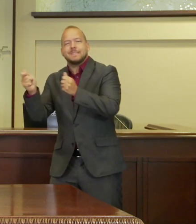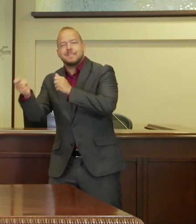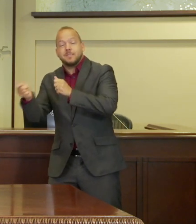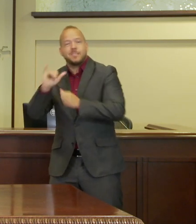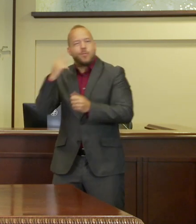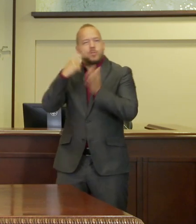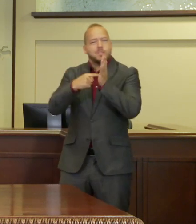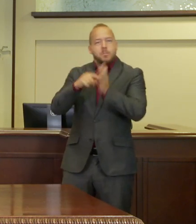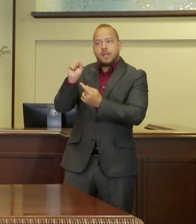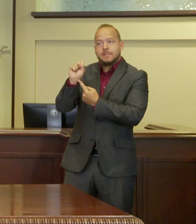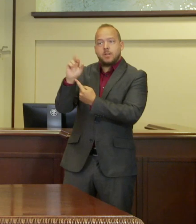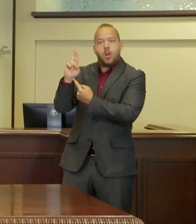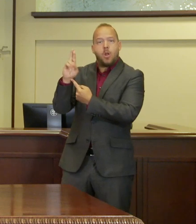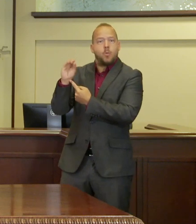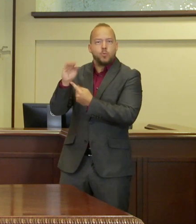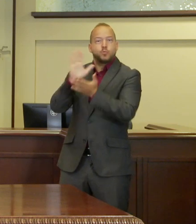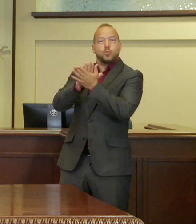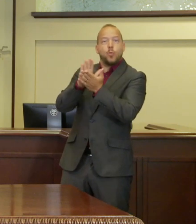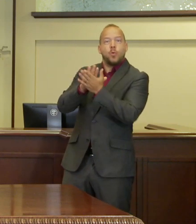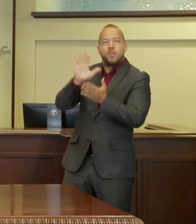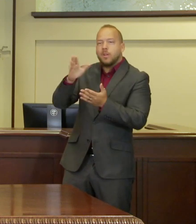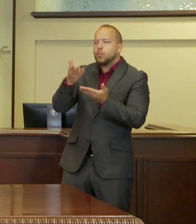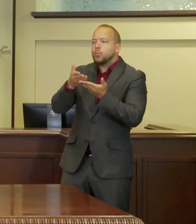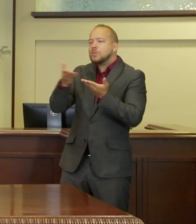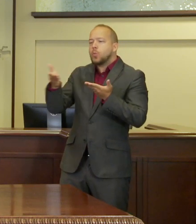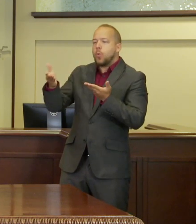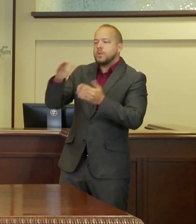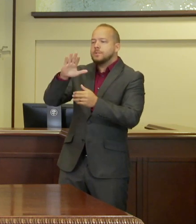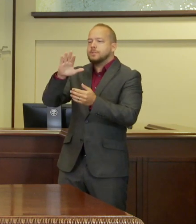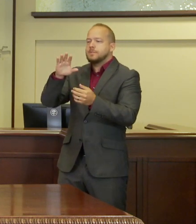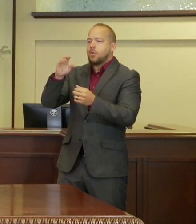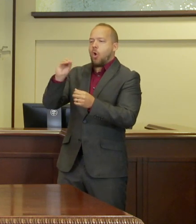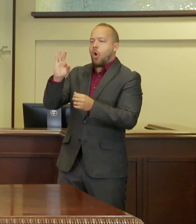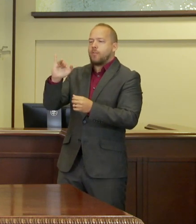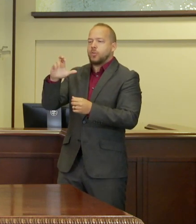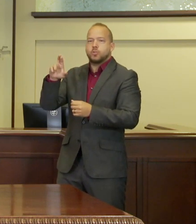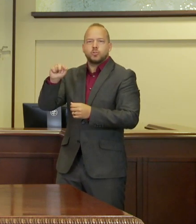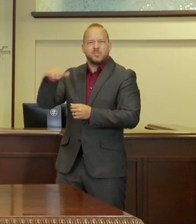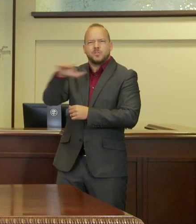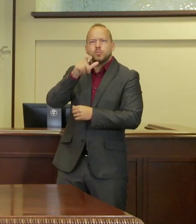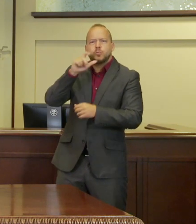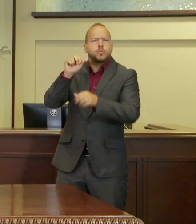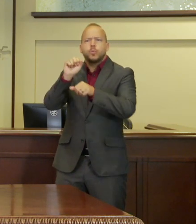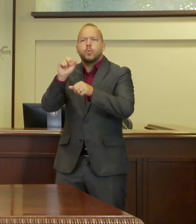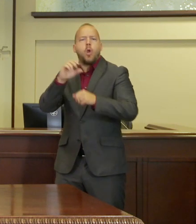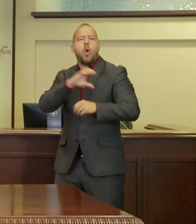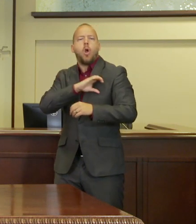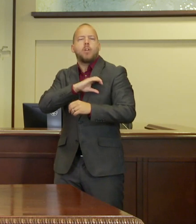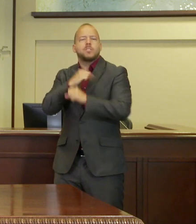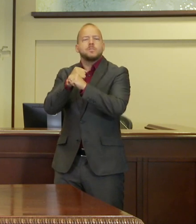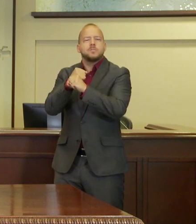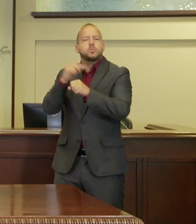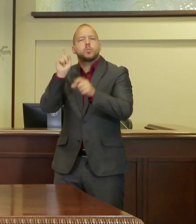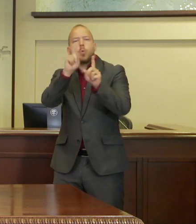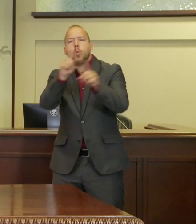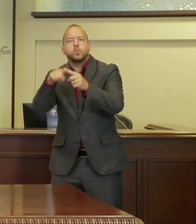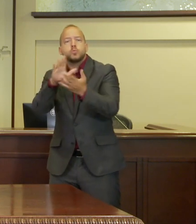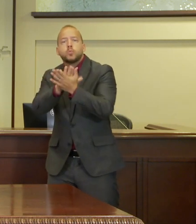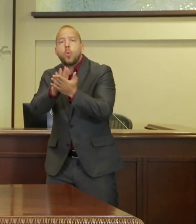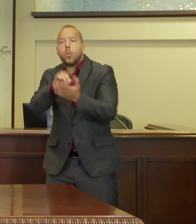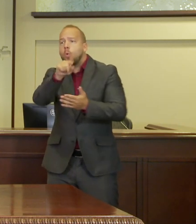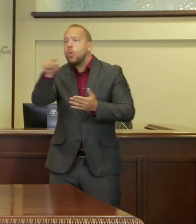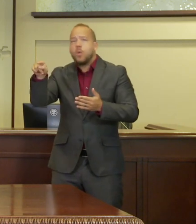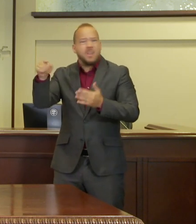the city of Portland, and we'll redirect those police officers to other places where they're needed in the community. I announced